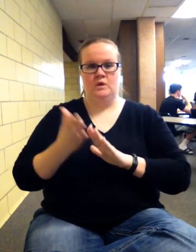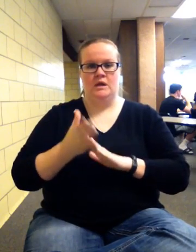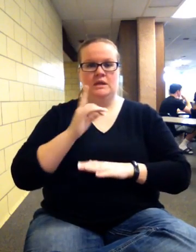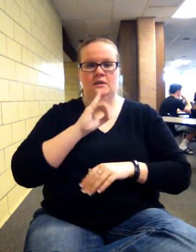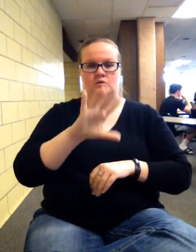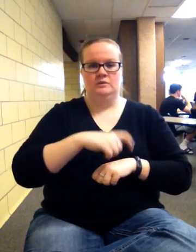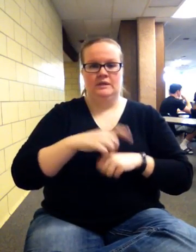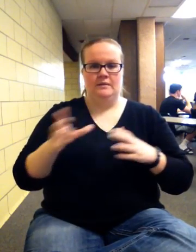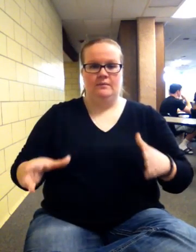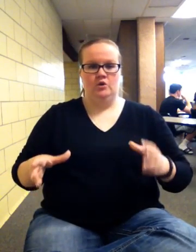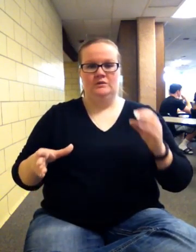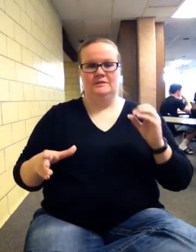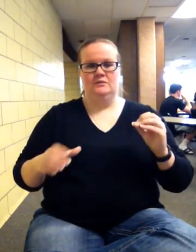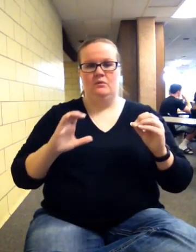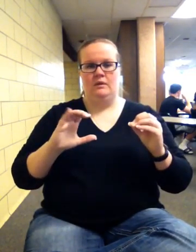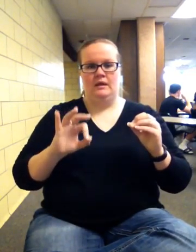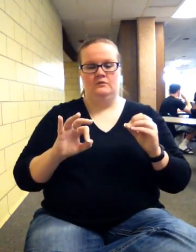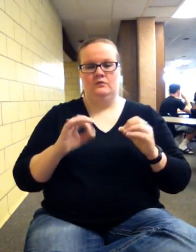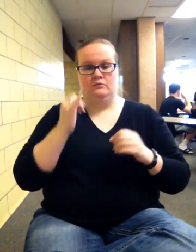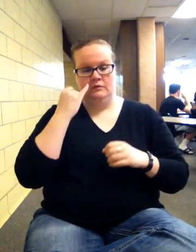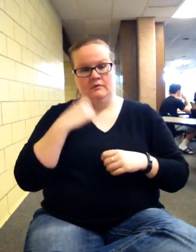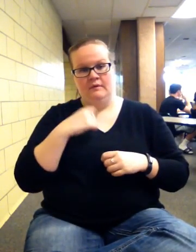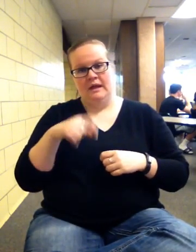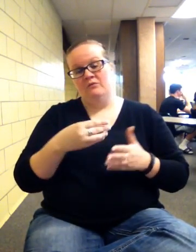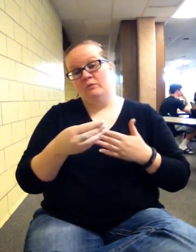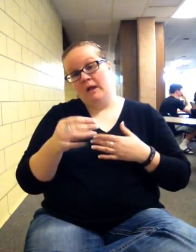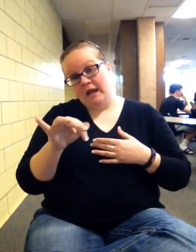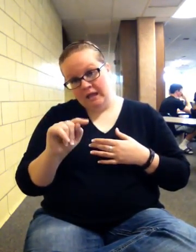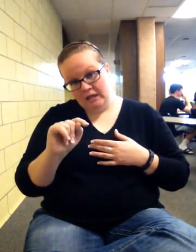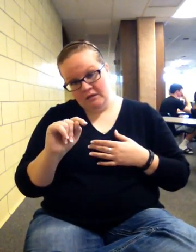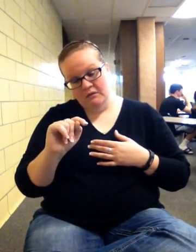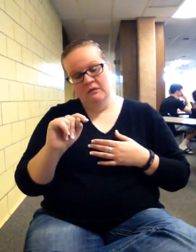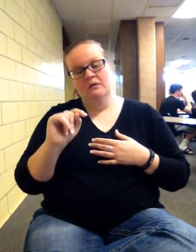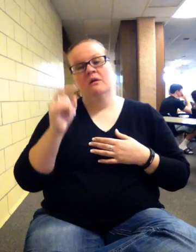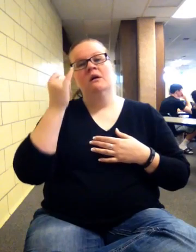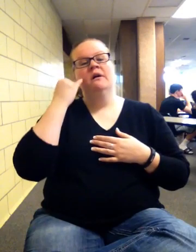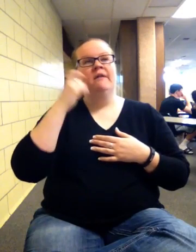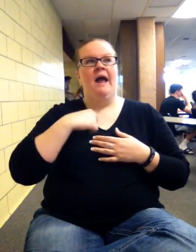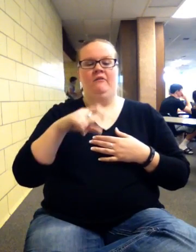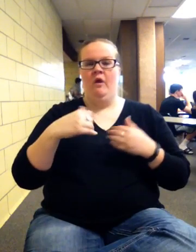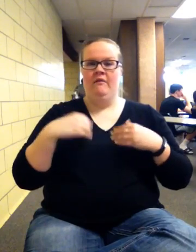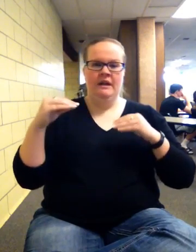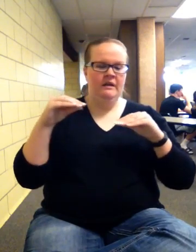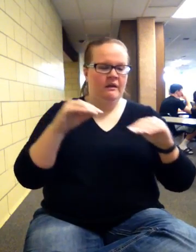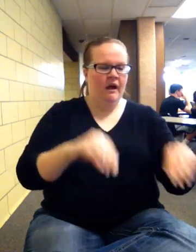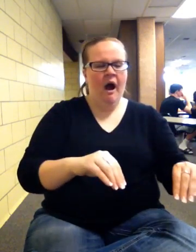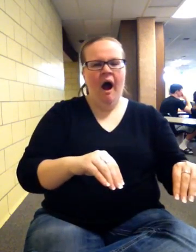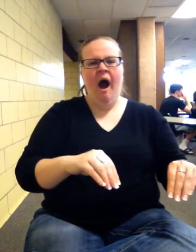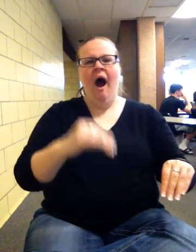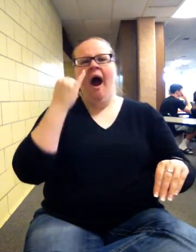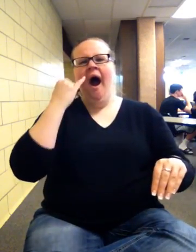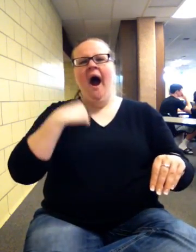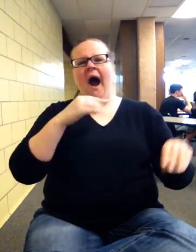time period zero cash flow. So if I have to buy the asset, if I have to get it installed, if I have to move some other machinery and equipment,